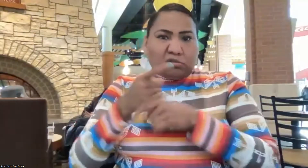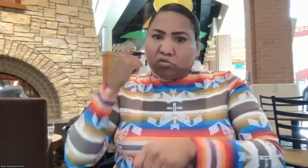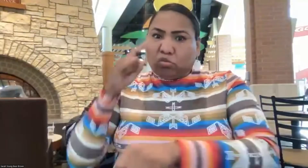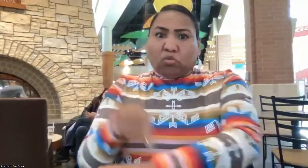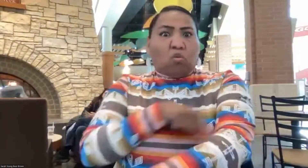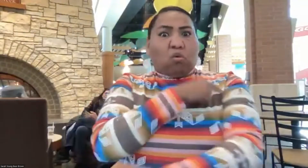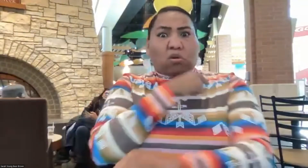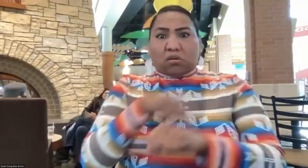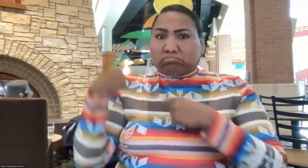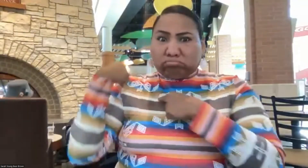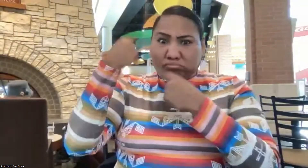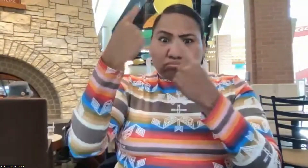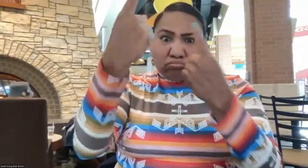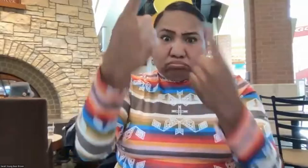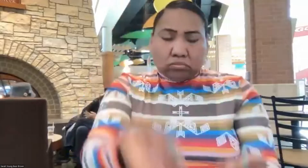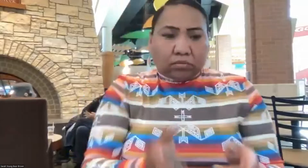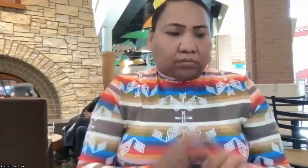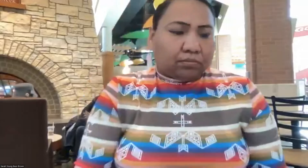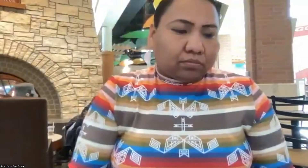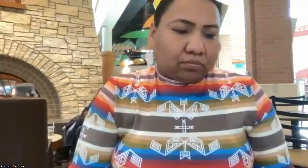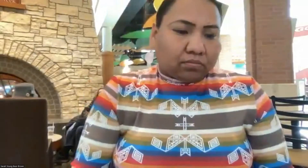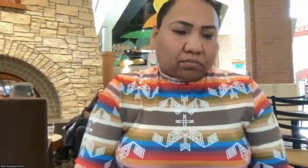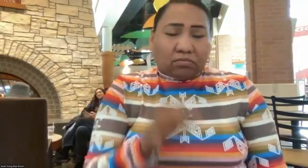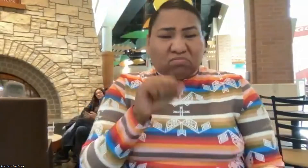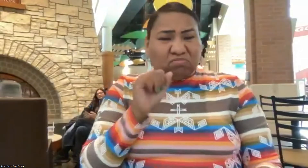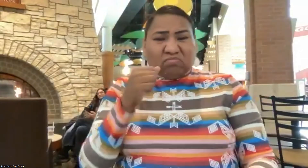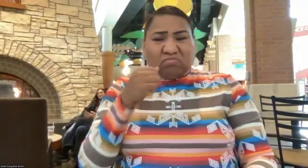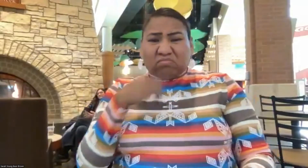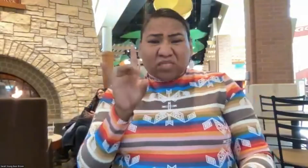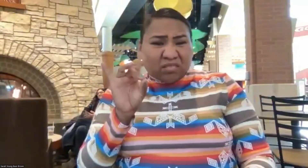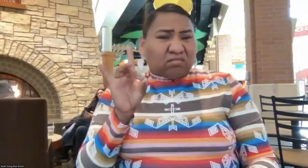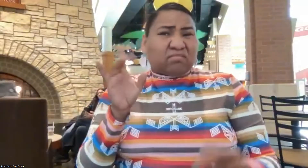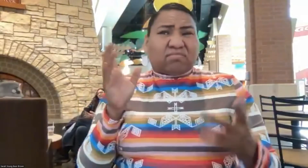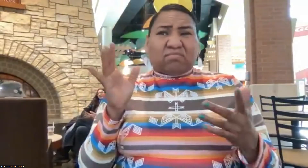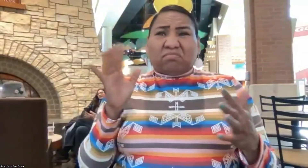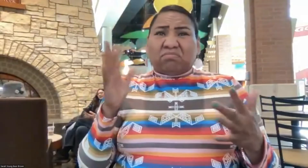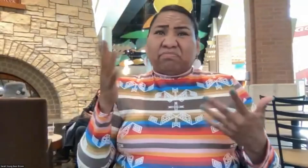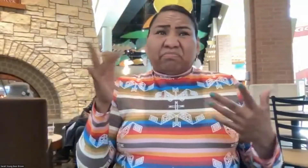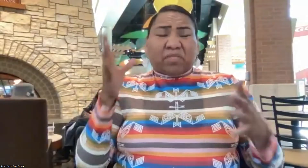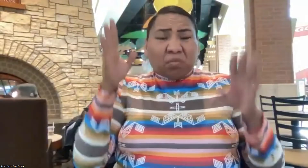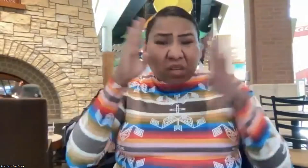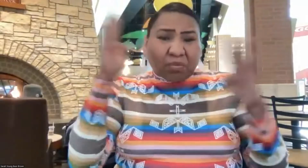And I'm recovering. I'm healing. I am an alcoholic and